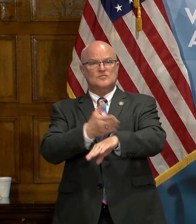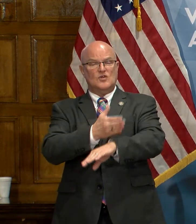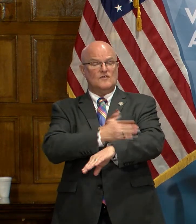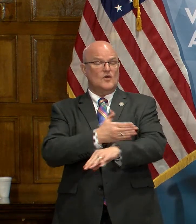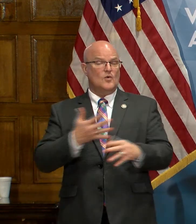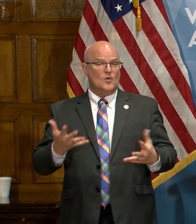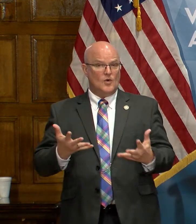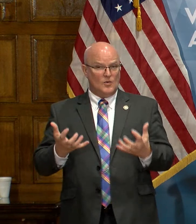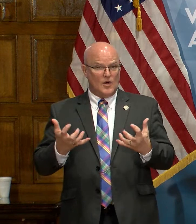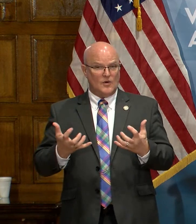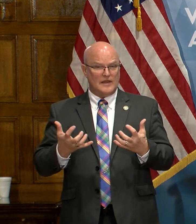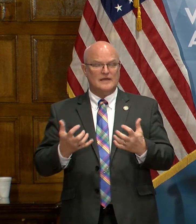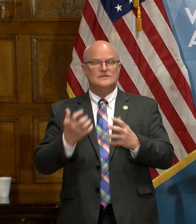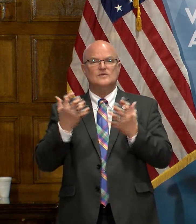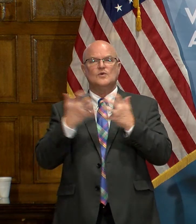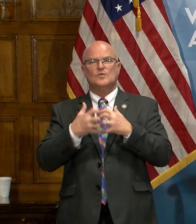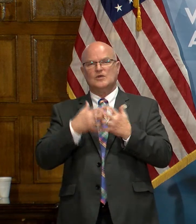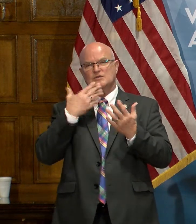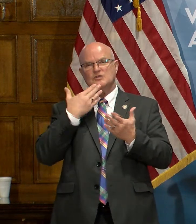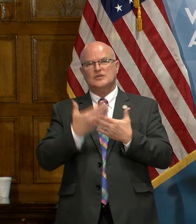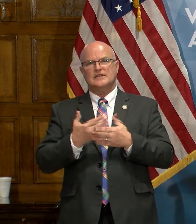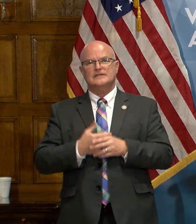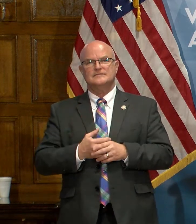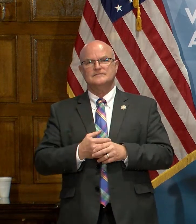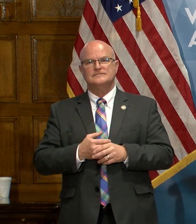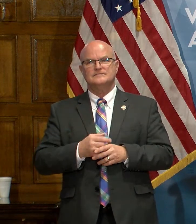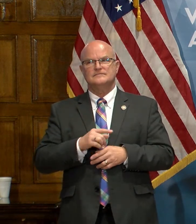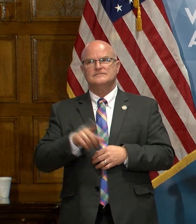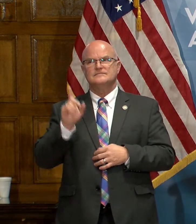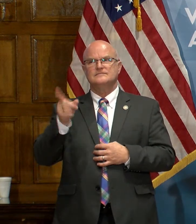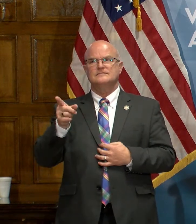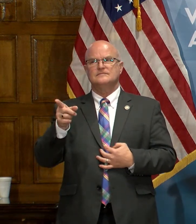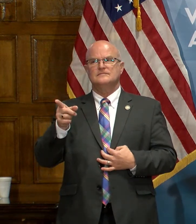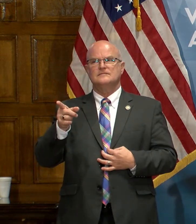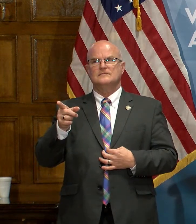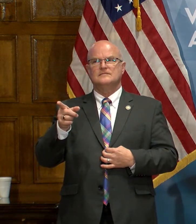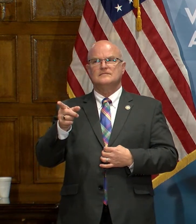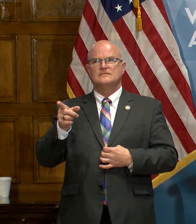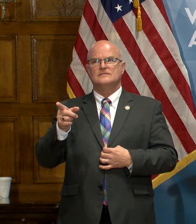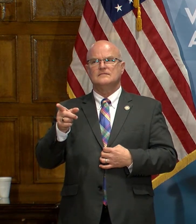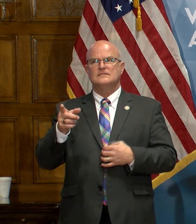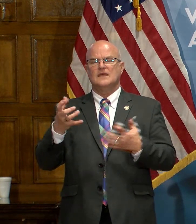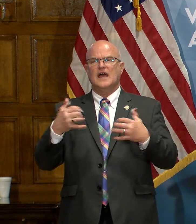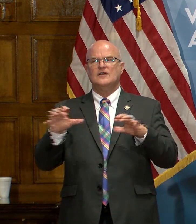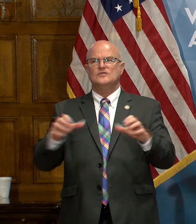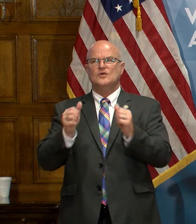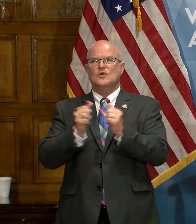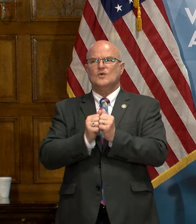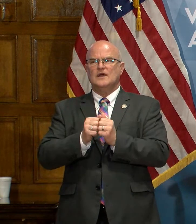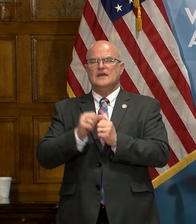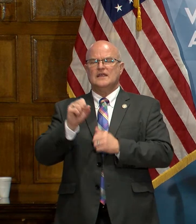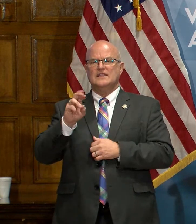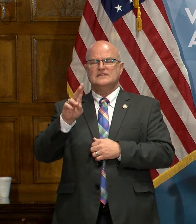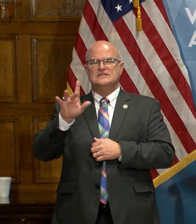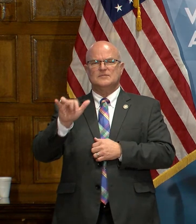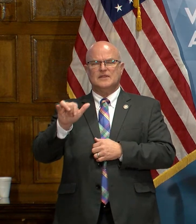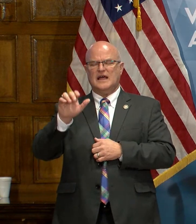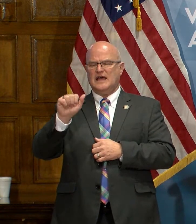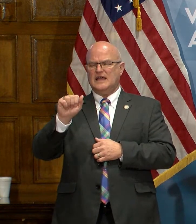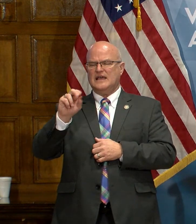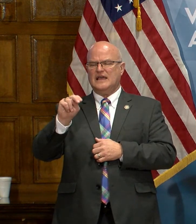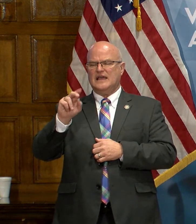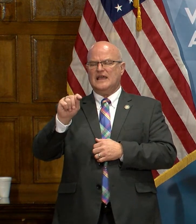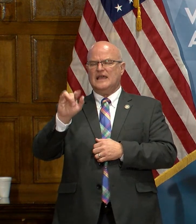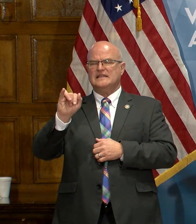now is works the best. Yes? How are we doing with supply of antivirals and